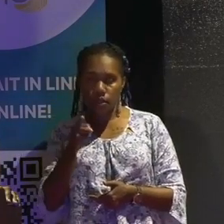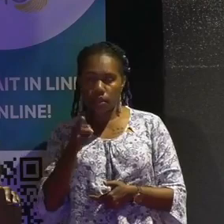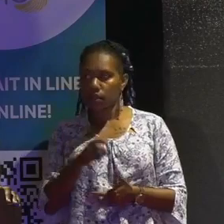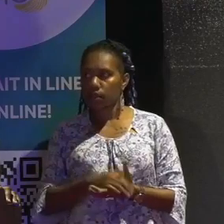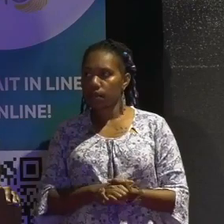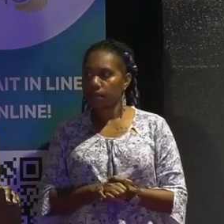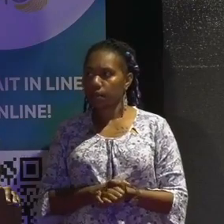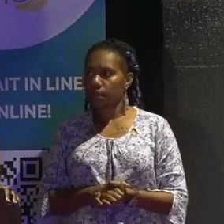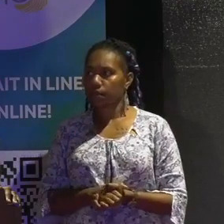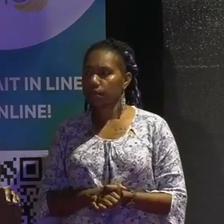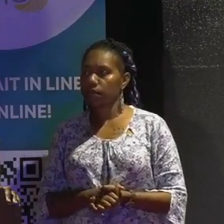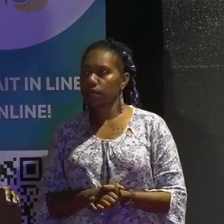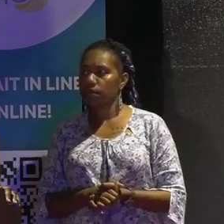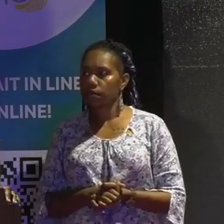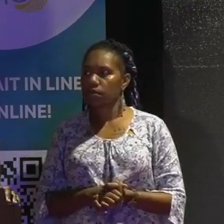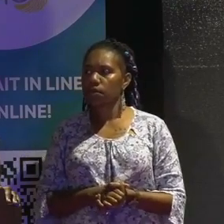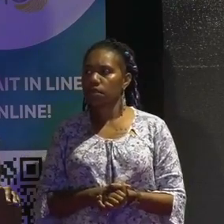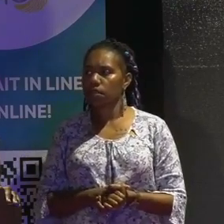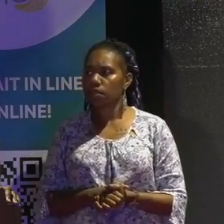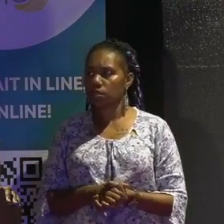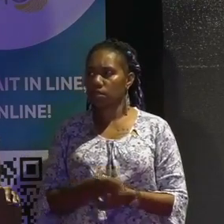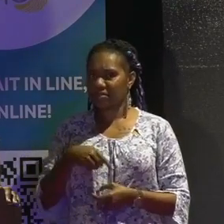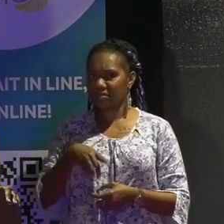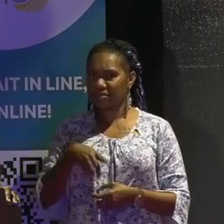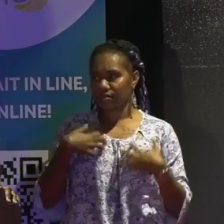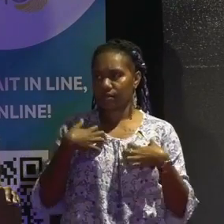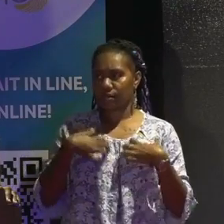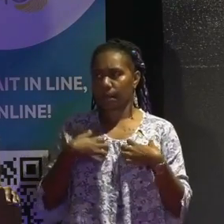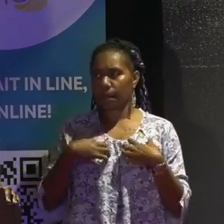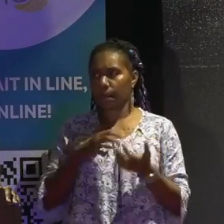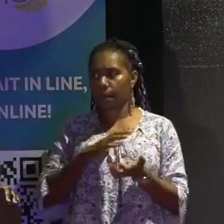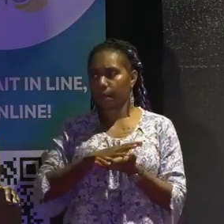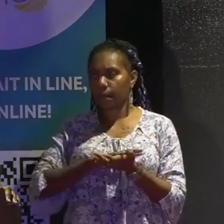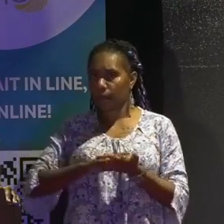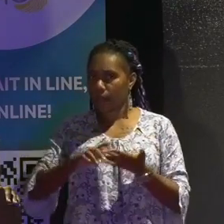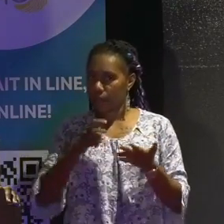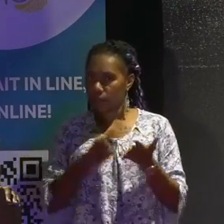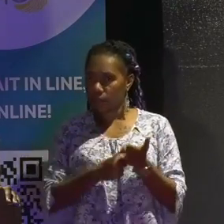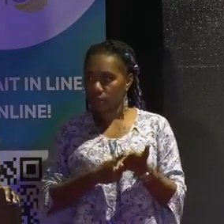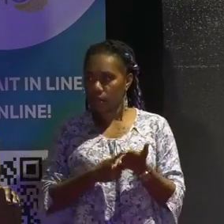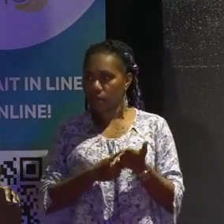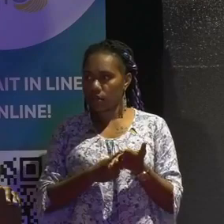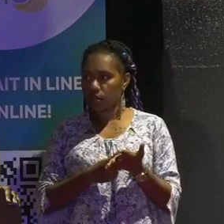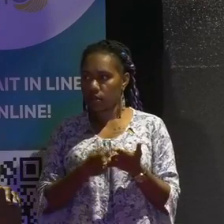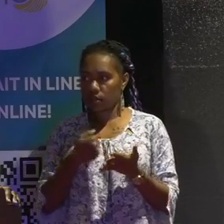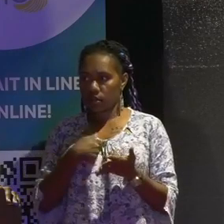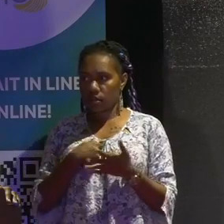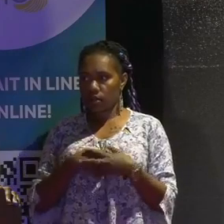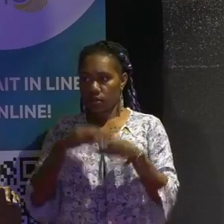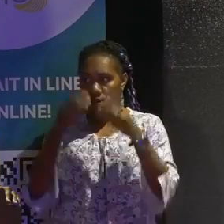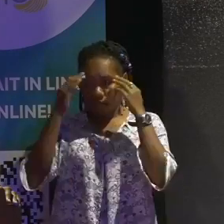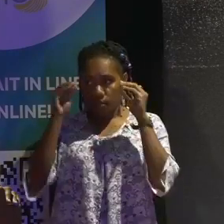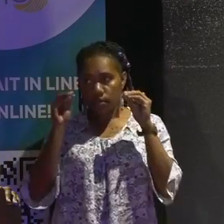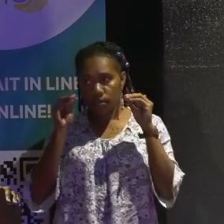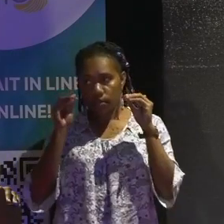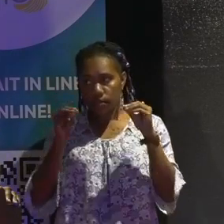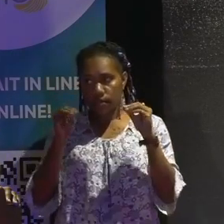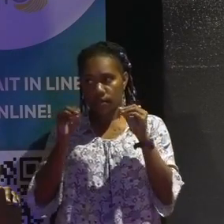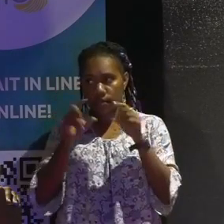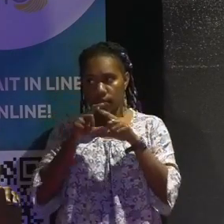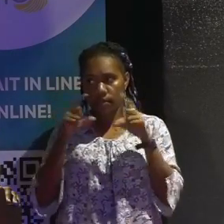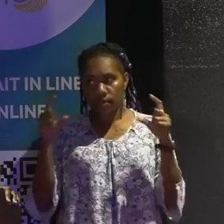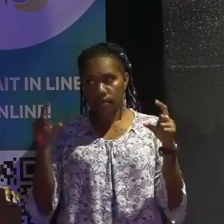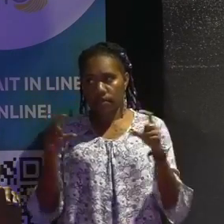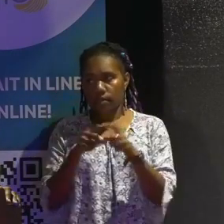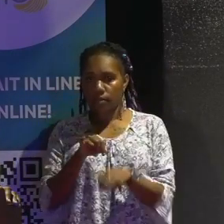Bamikarim Golo said again? Mikarim Golo HR blow me all film all sign. Mikarim come down launching to blood time na nogat